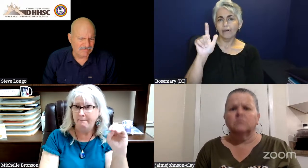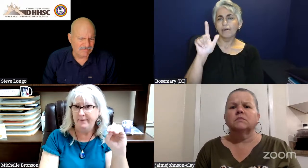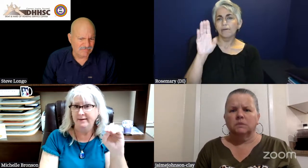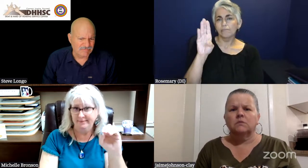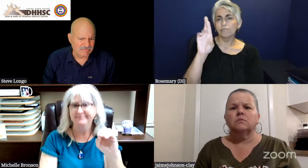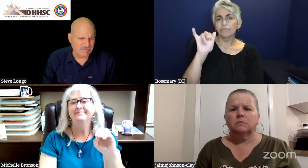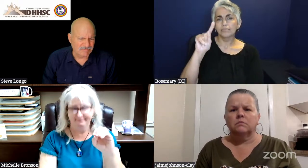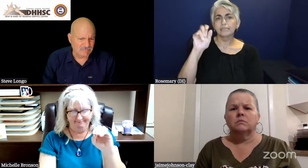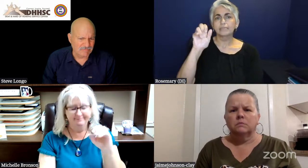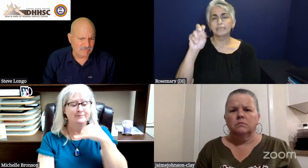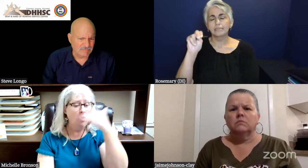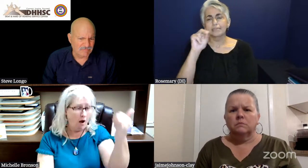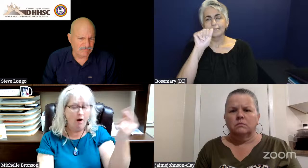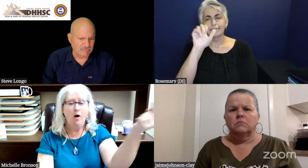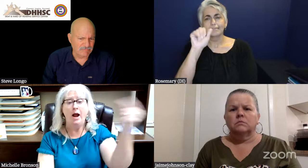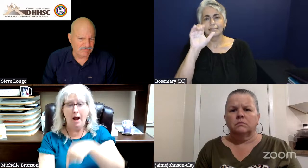cold.